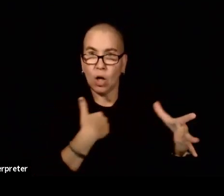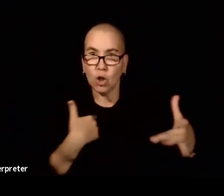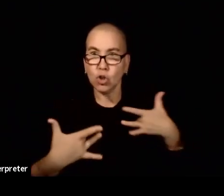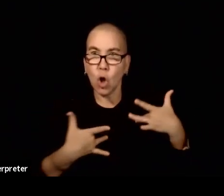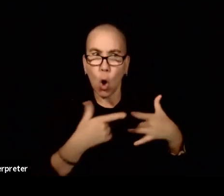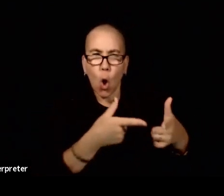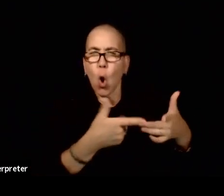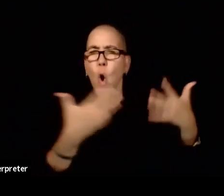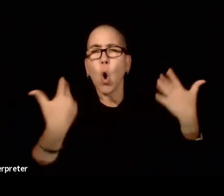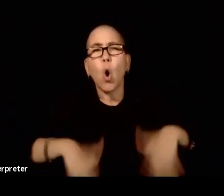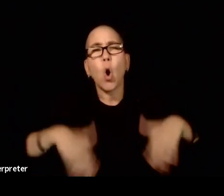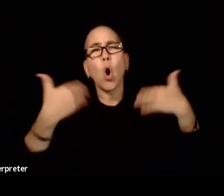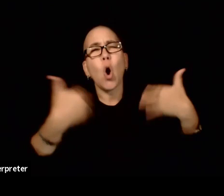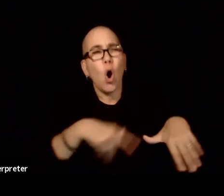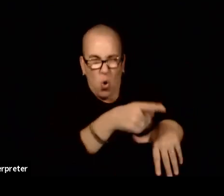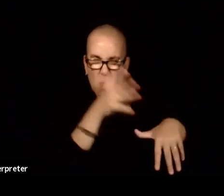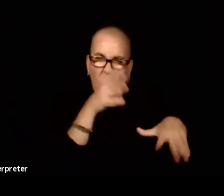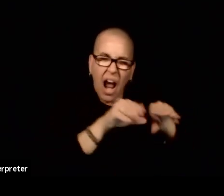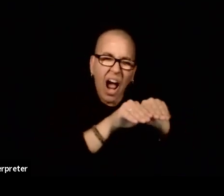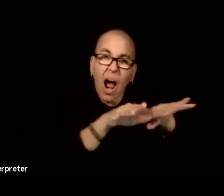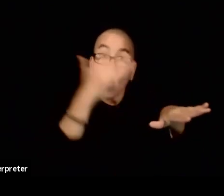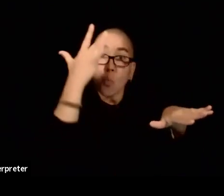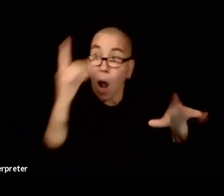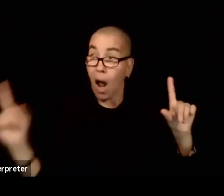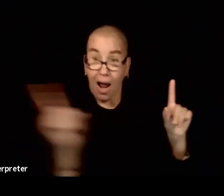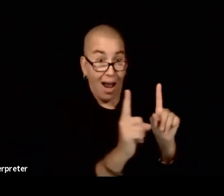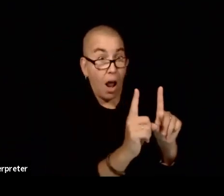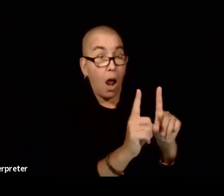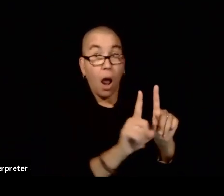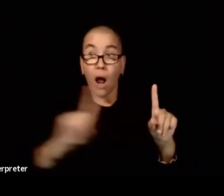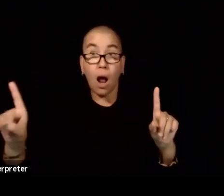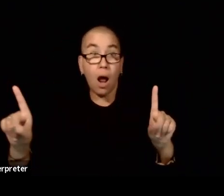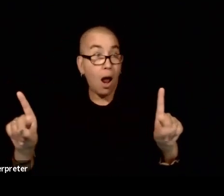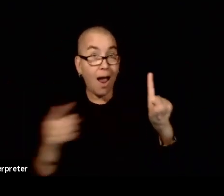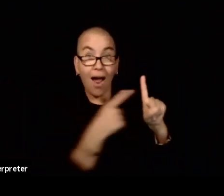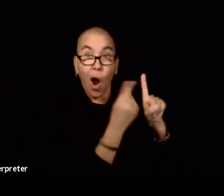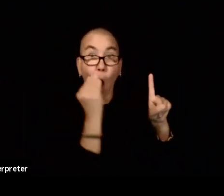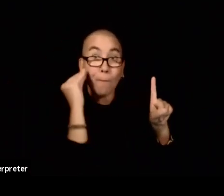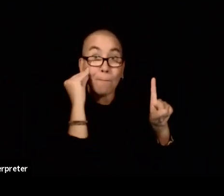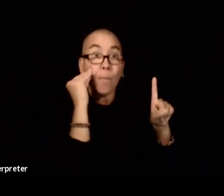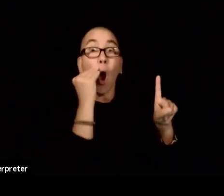out. We are concerned about that ripple effect, and what you're describing is the effect of that